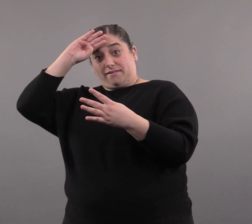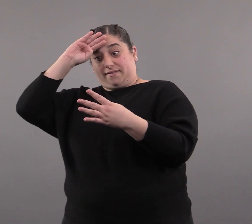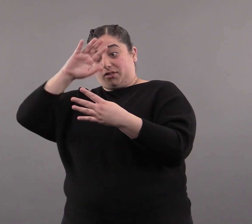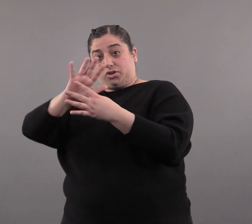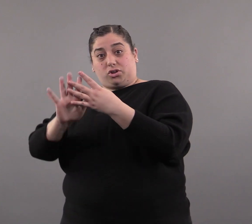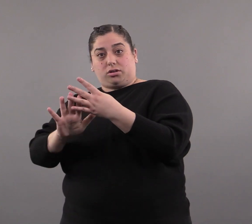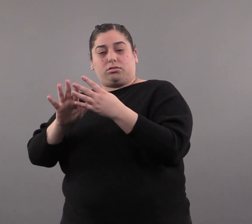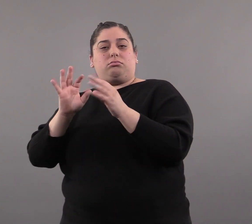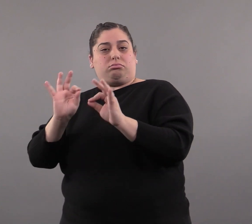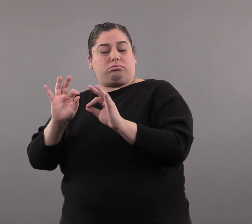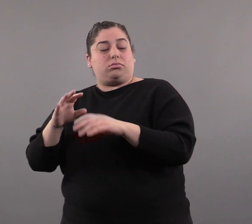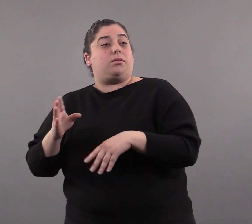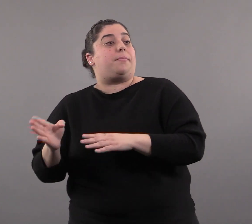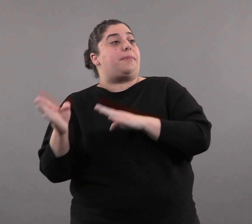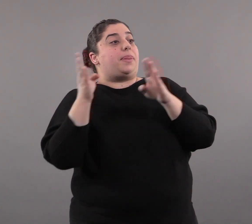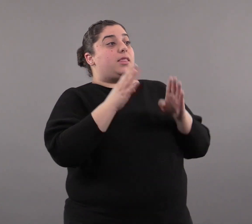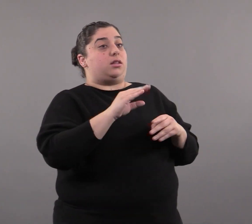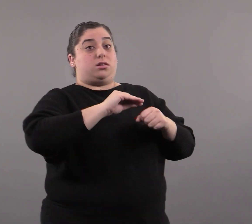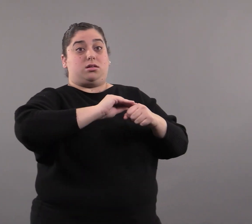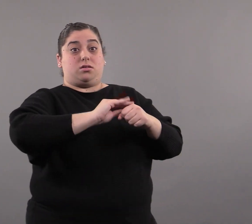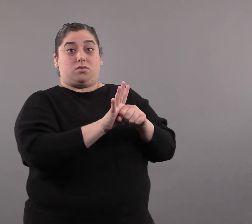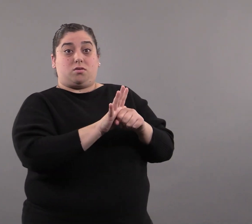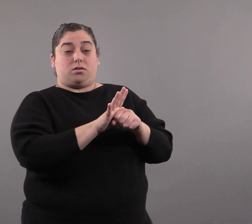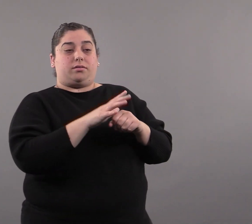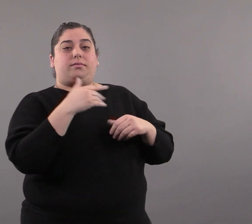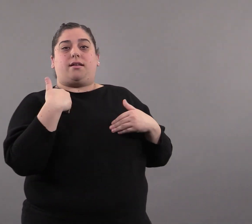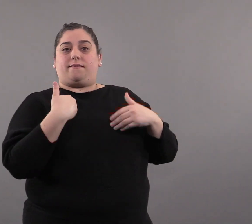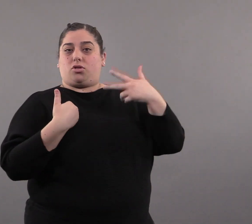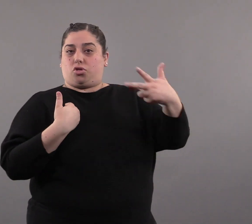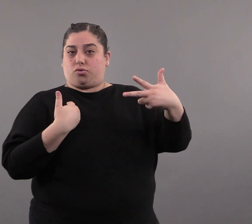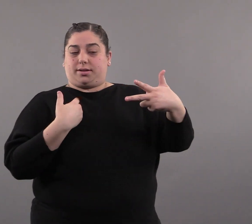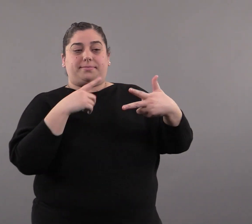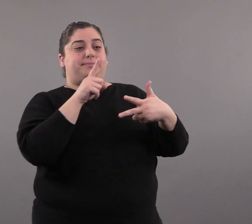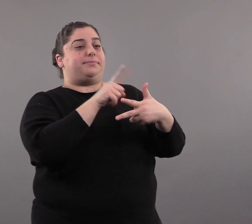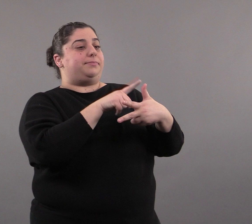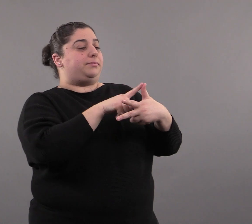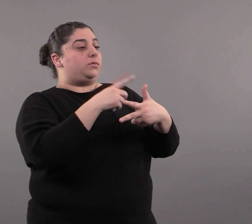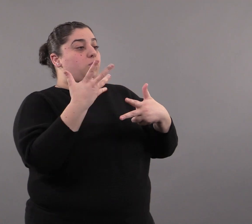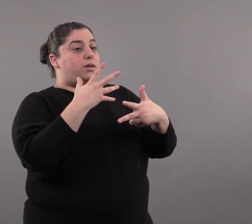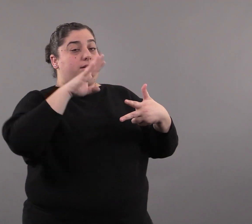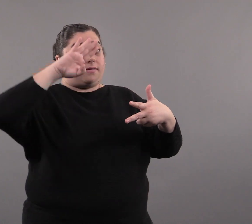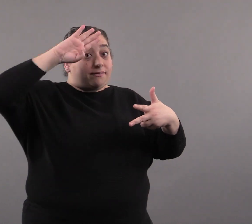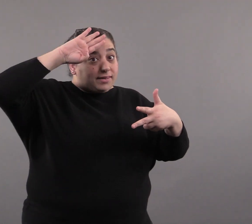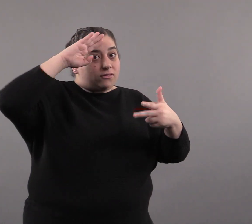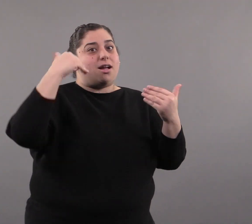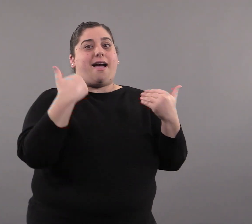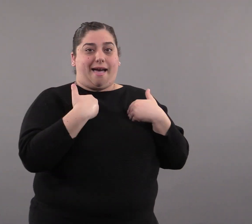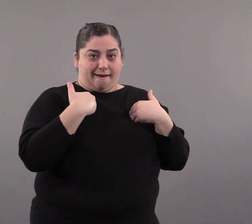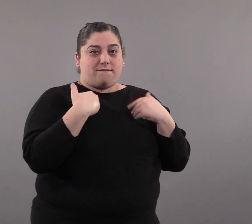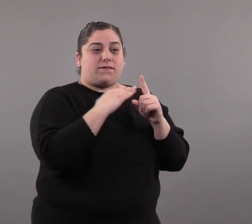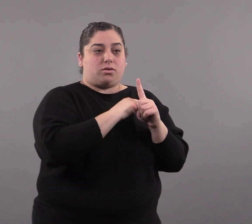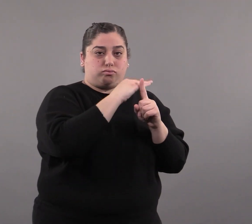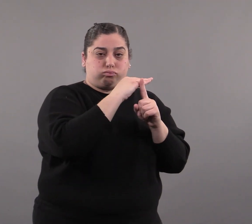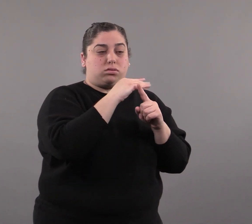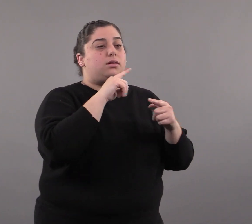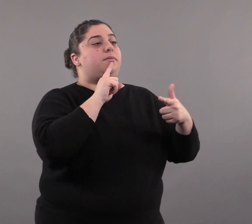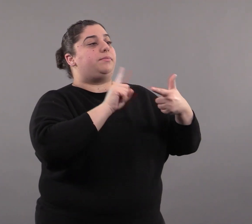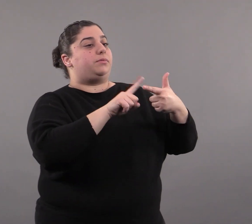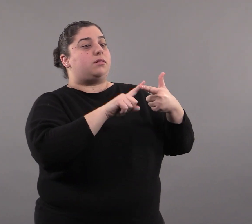COVID-19, the three hallmark symptoms are fever, cough, and difficulty breathing or respiratory